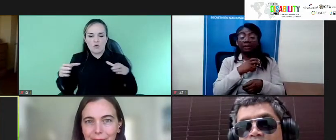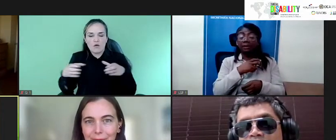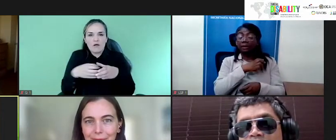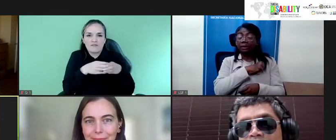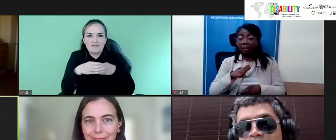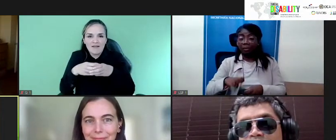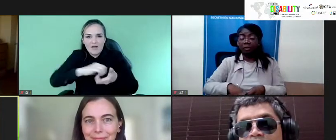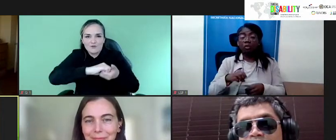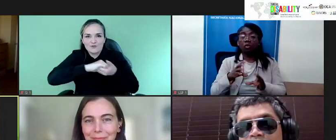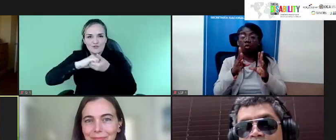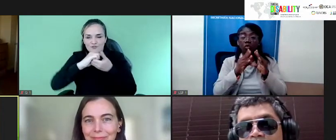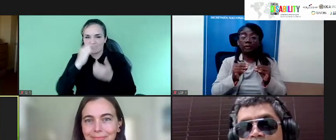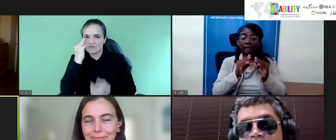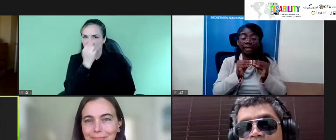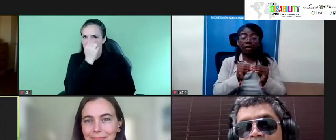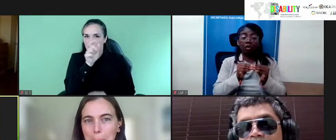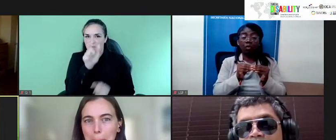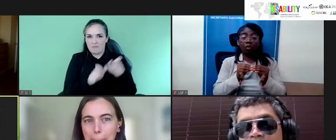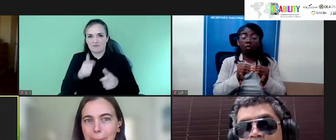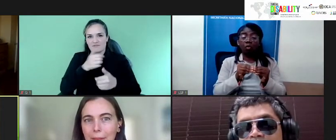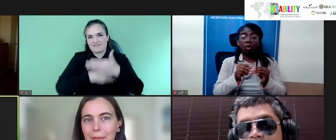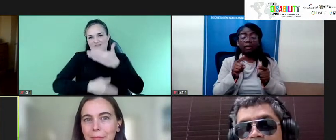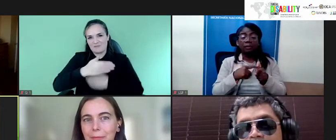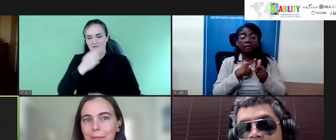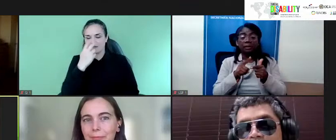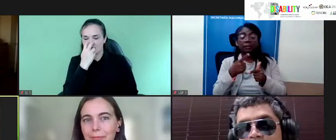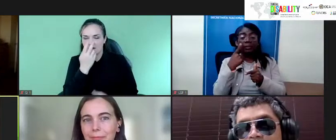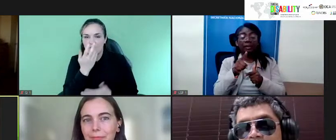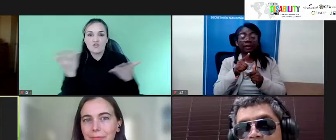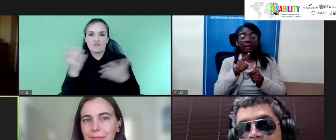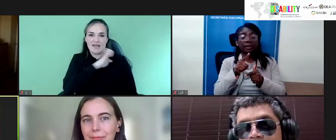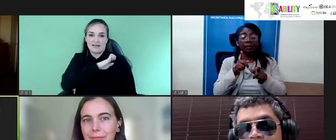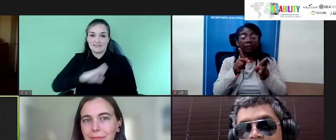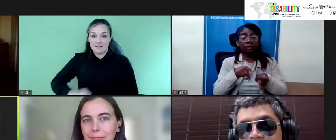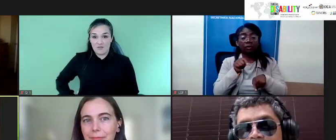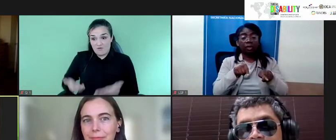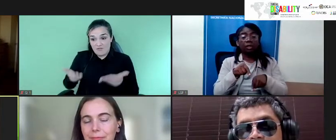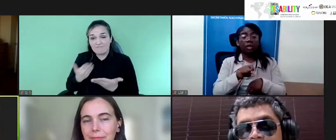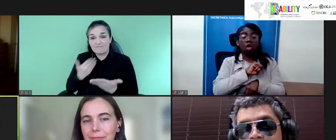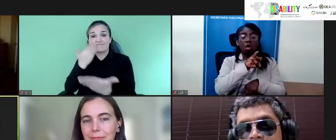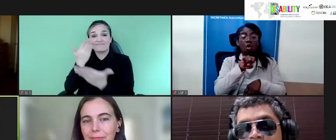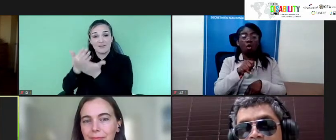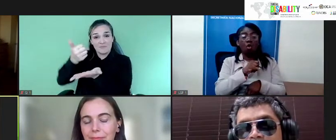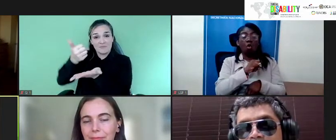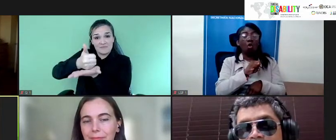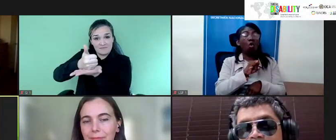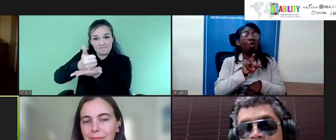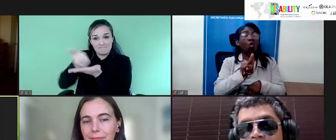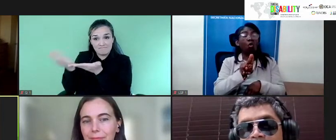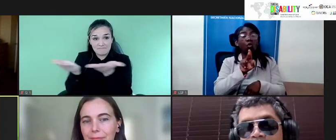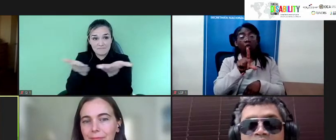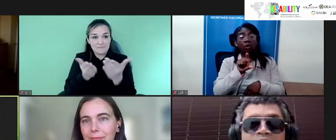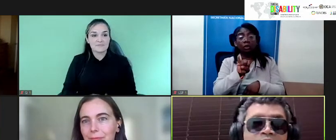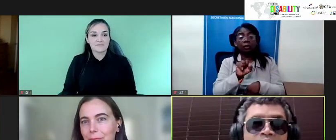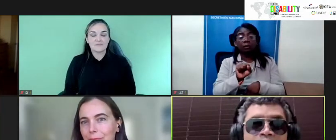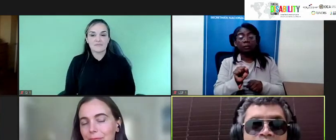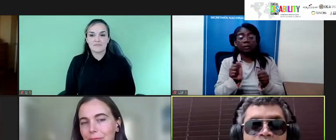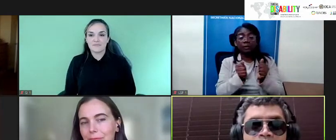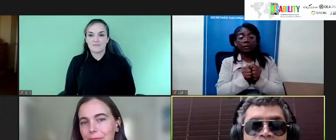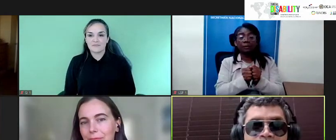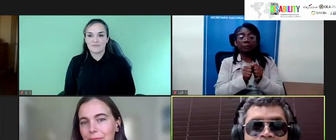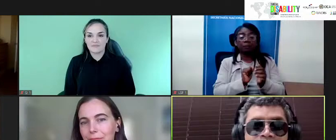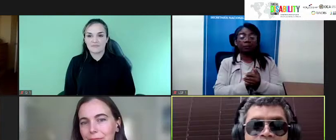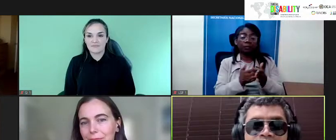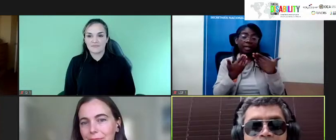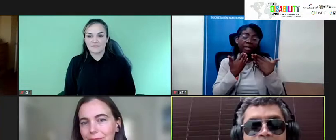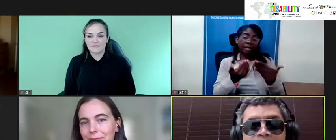salvador and he is the president of the international council for the education of persons with visual